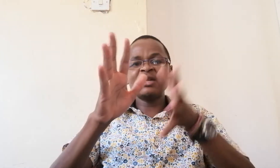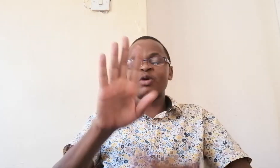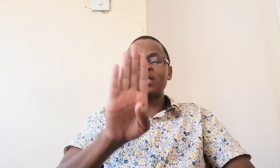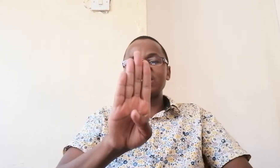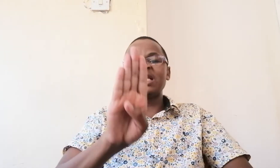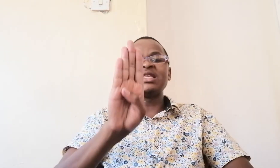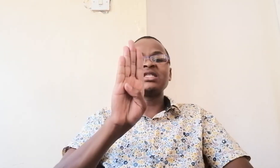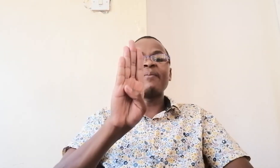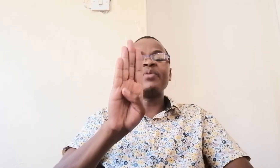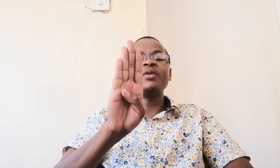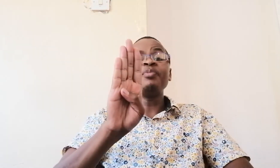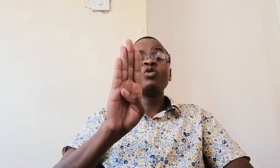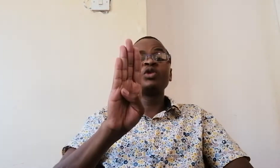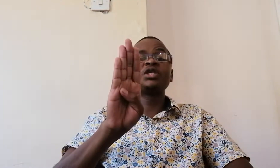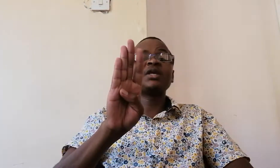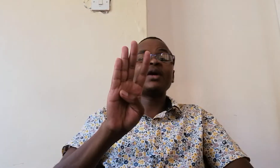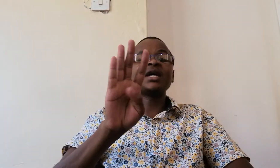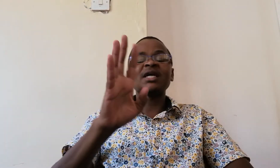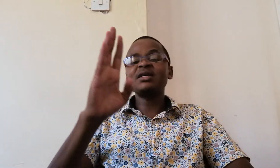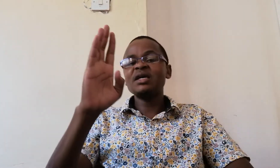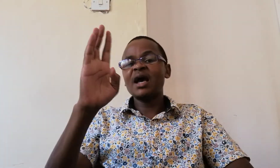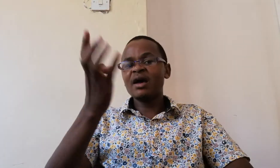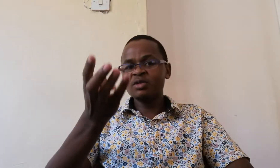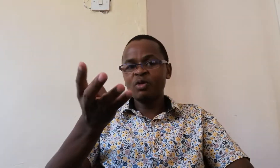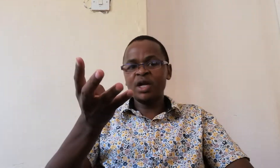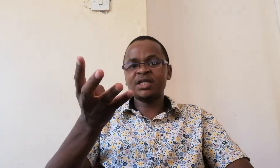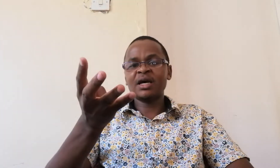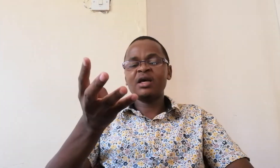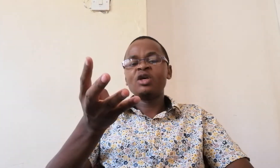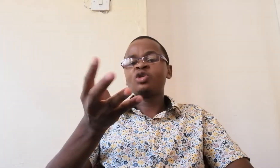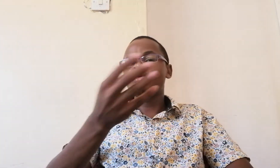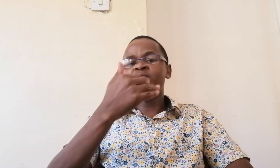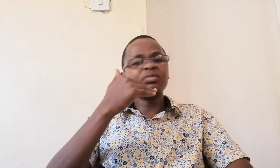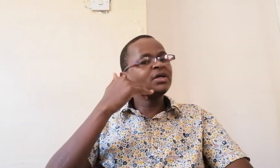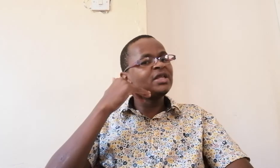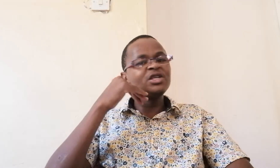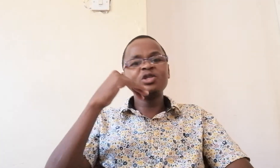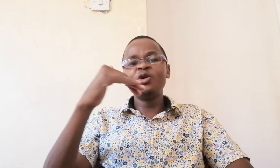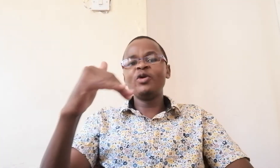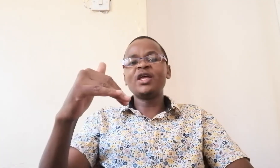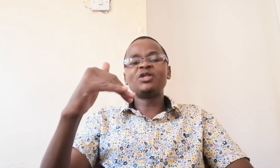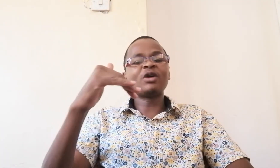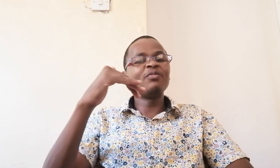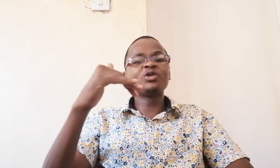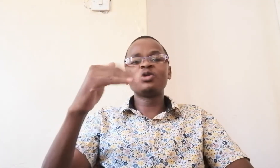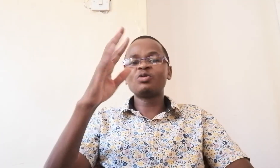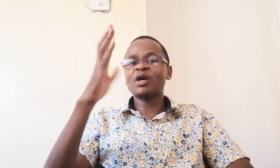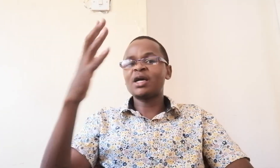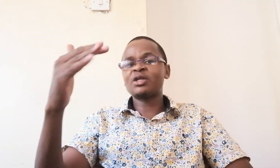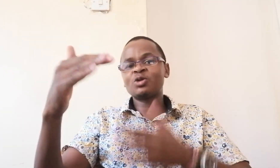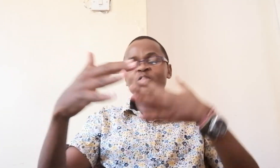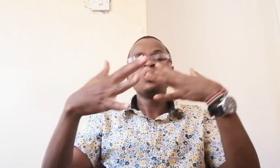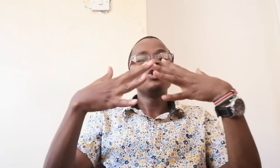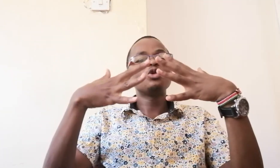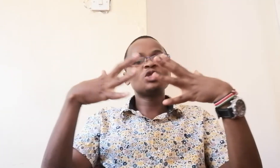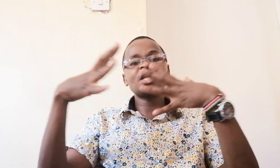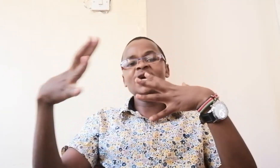you can see that this is a B, which is the one that has a small letter. So there is no way that you can be told to sign